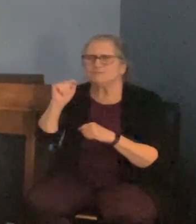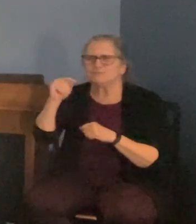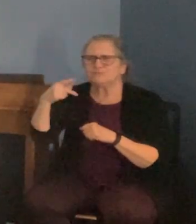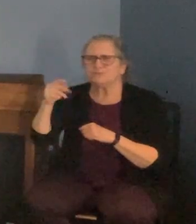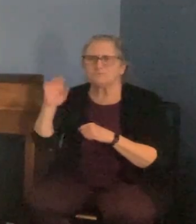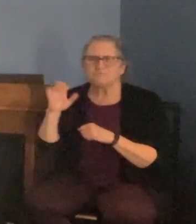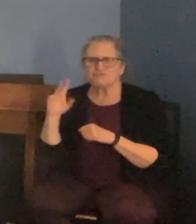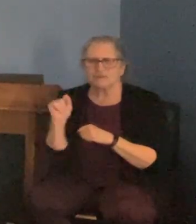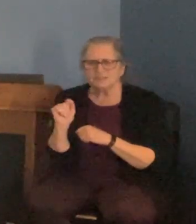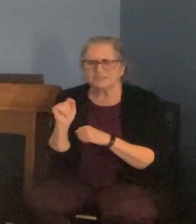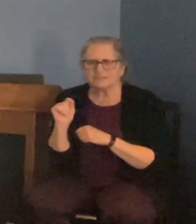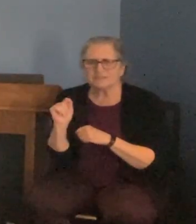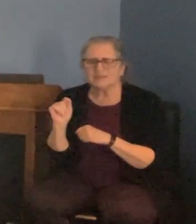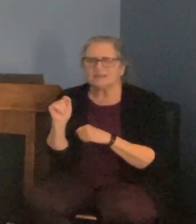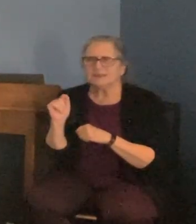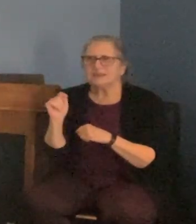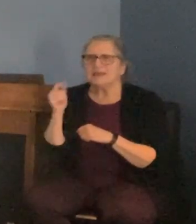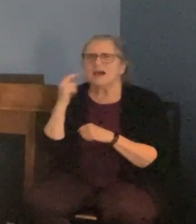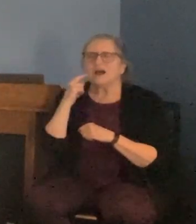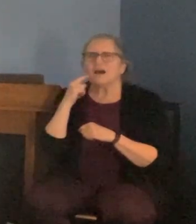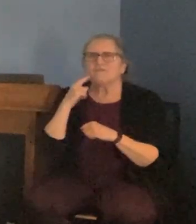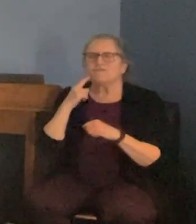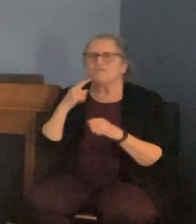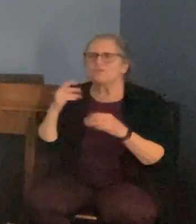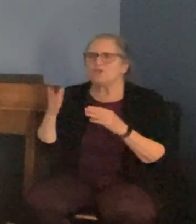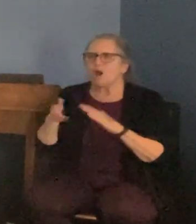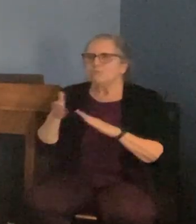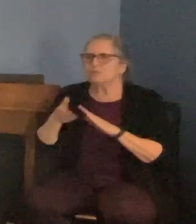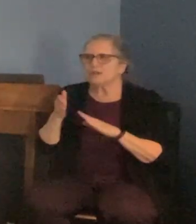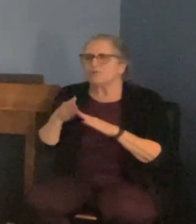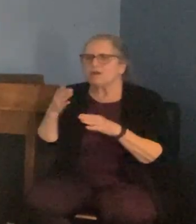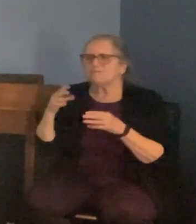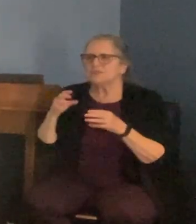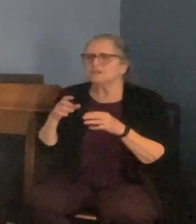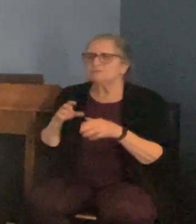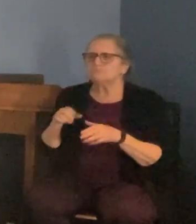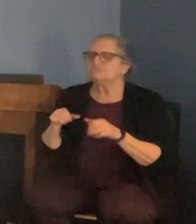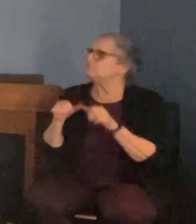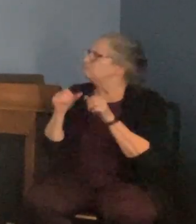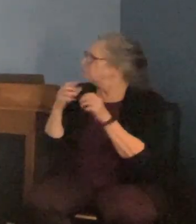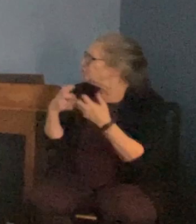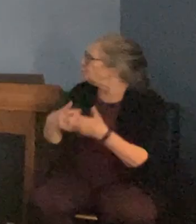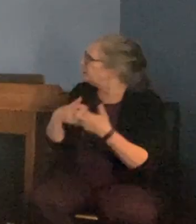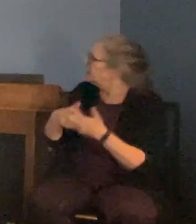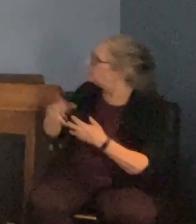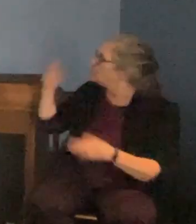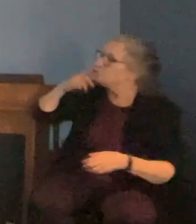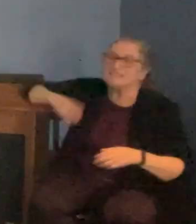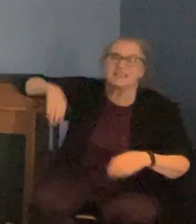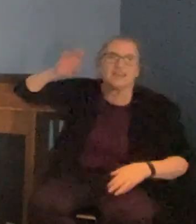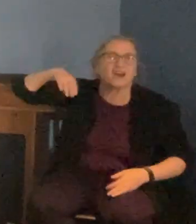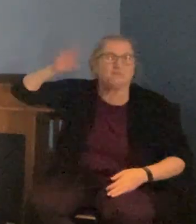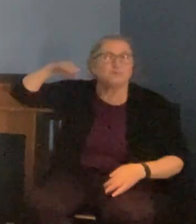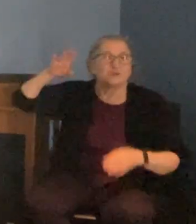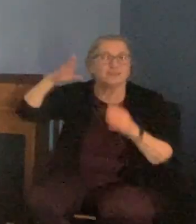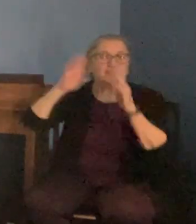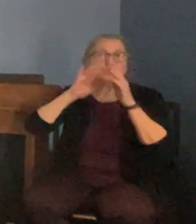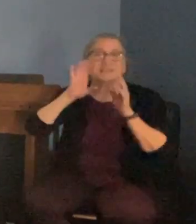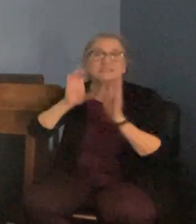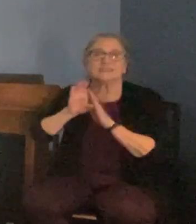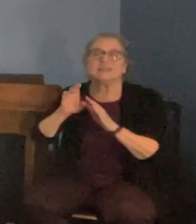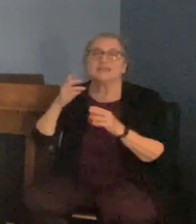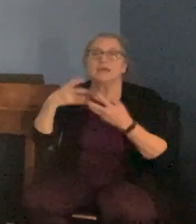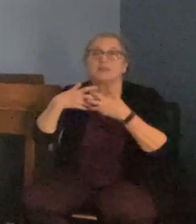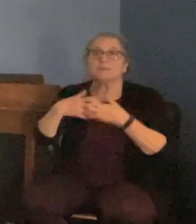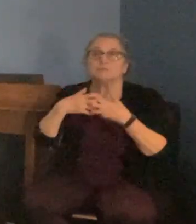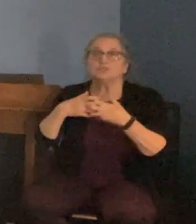operator of the machine be visible. So as you can see in the up area of the image, you can see that, like,